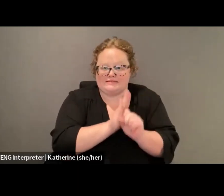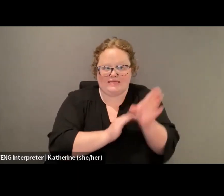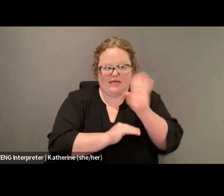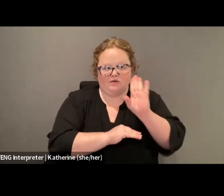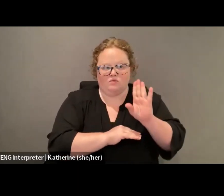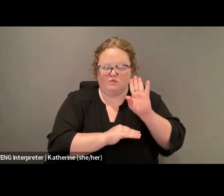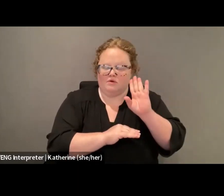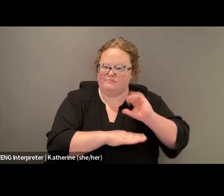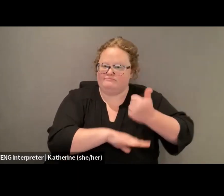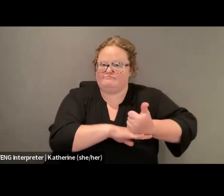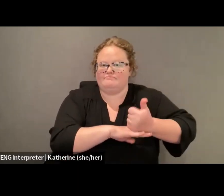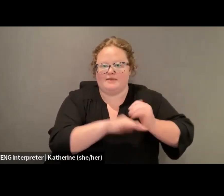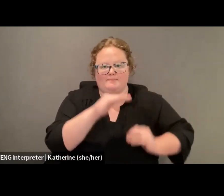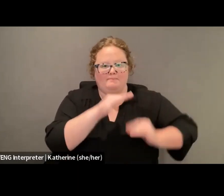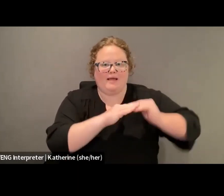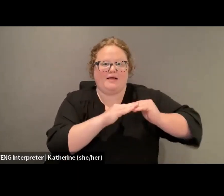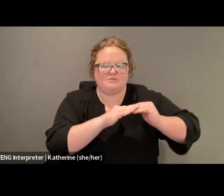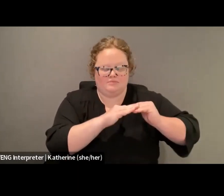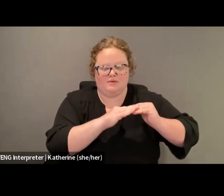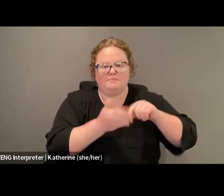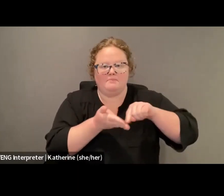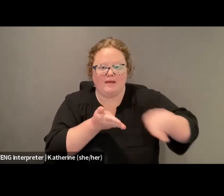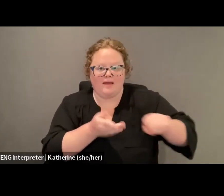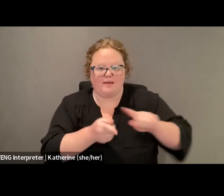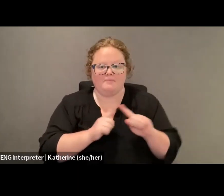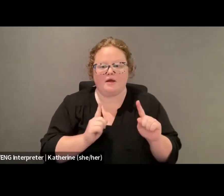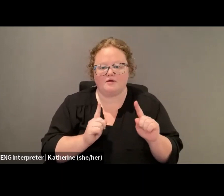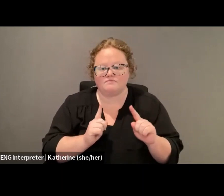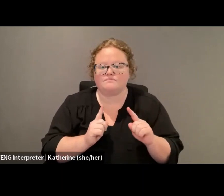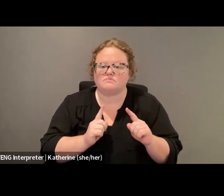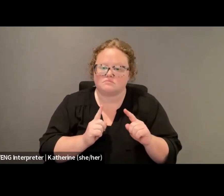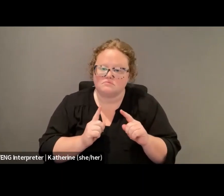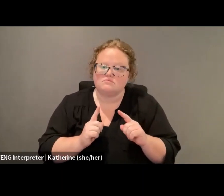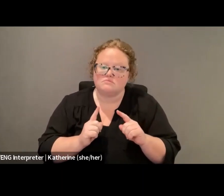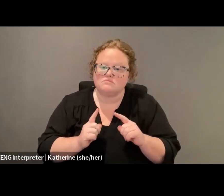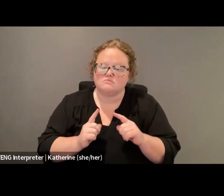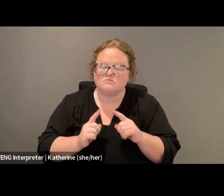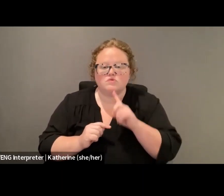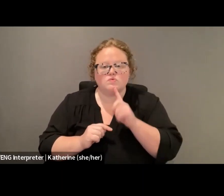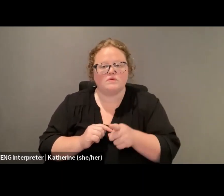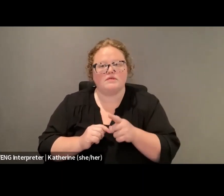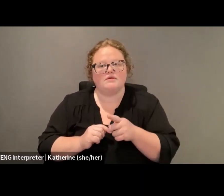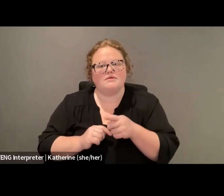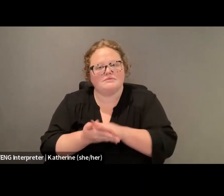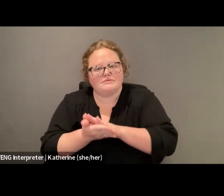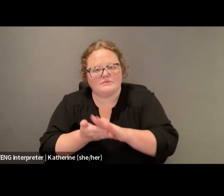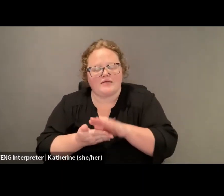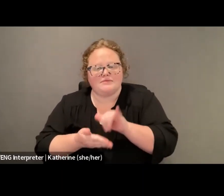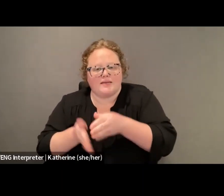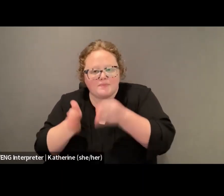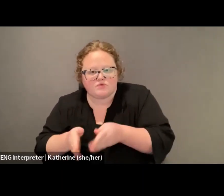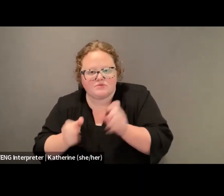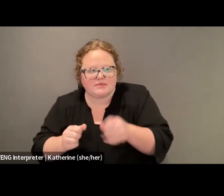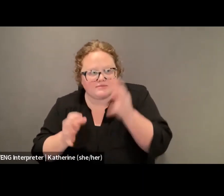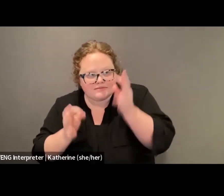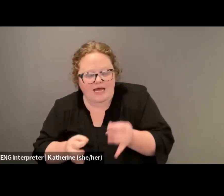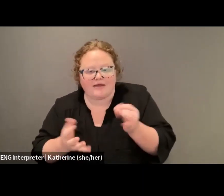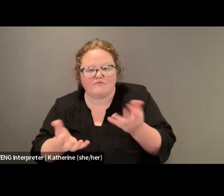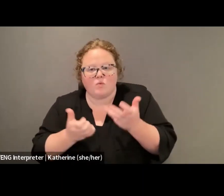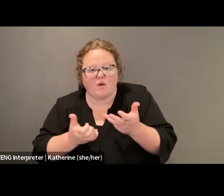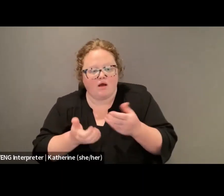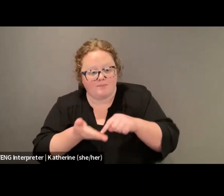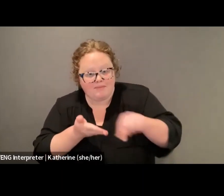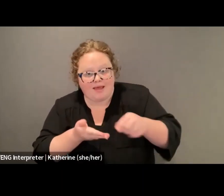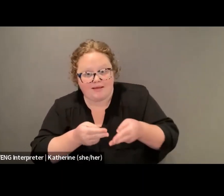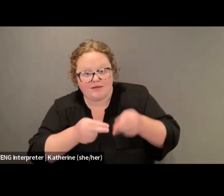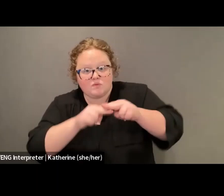paid for a wage rate, but participants might have significant discretion as far as, being able to give raises,